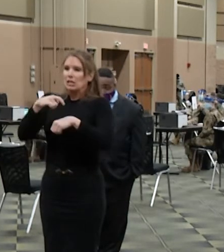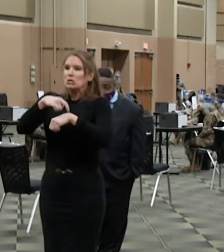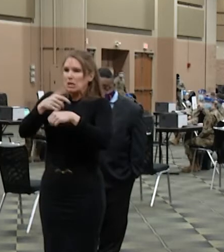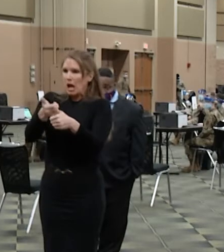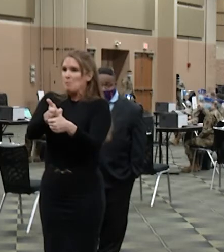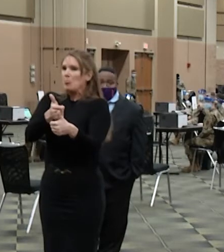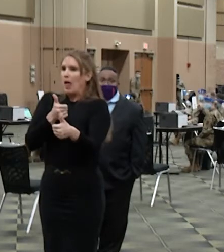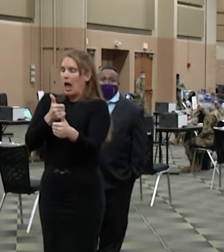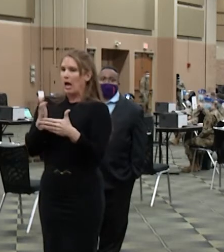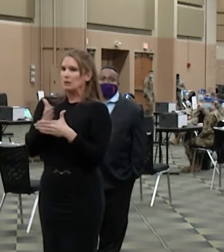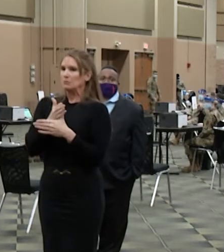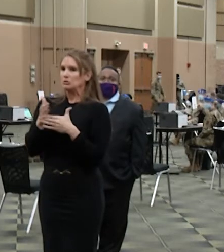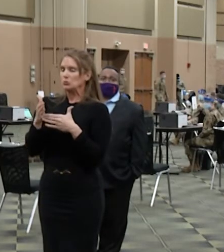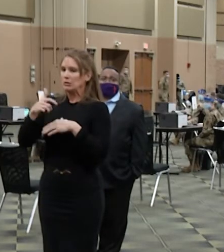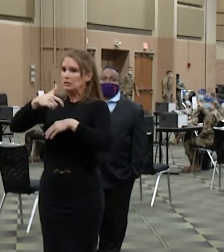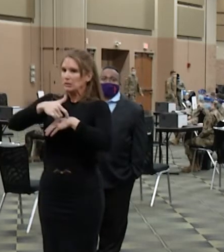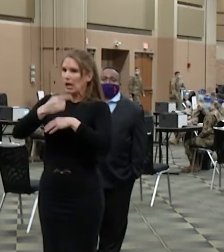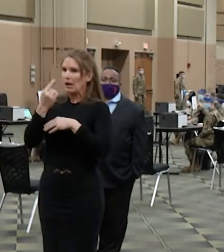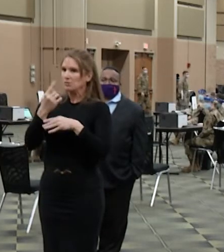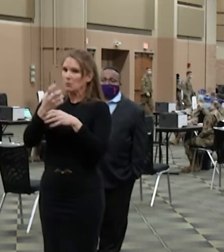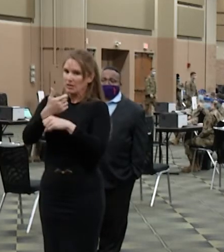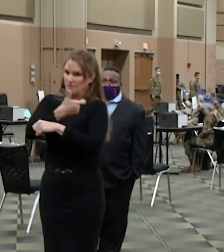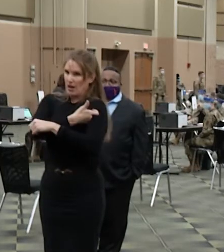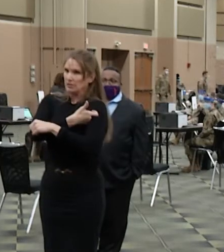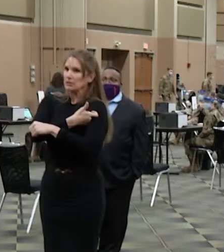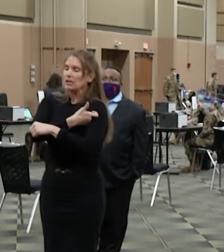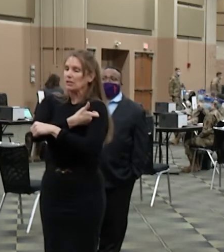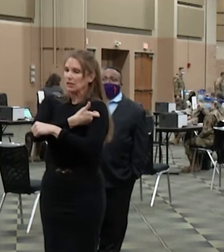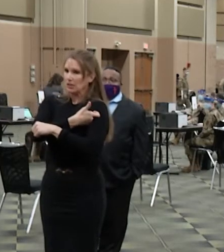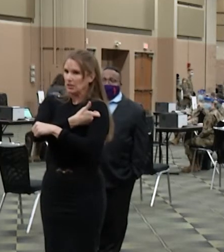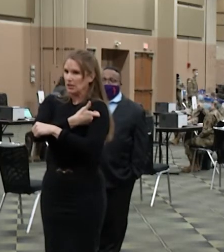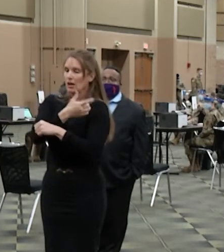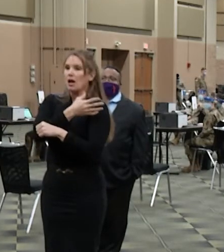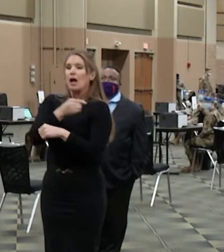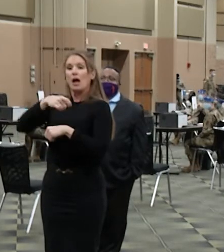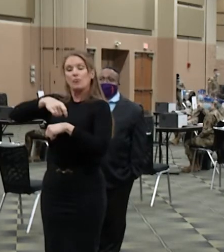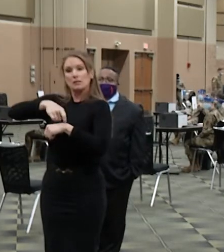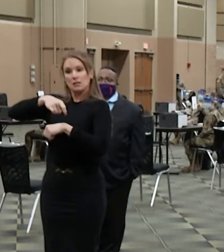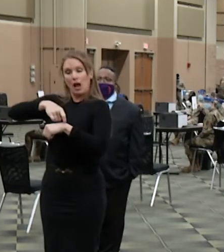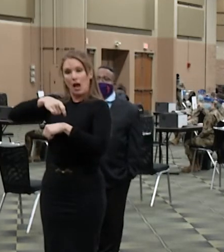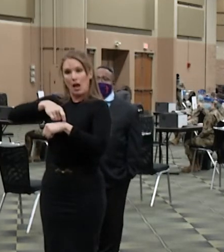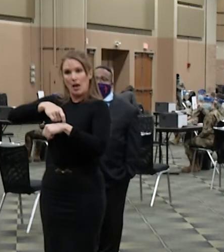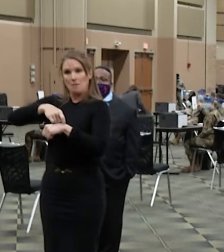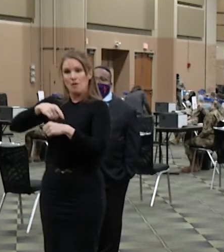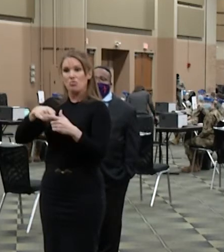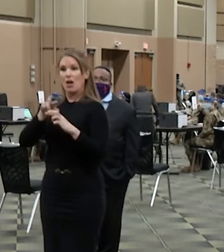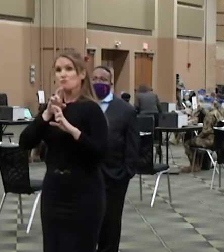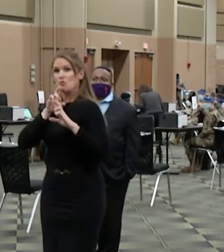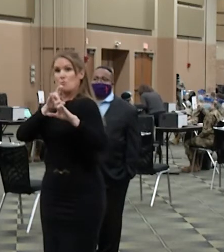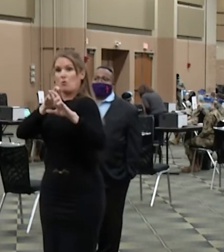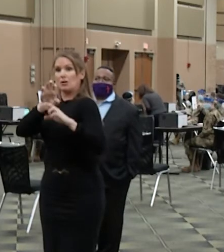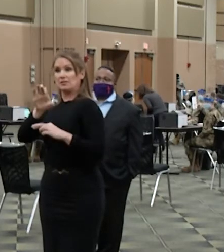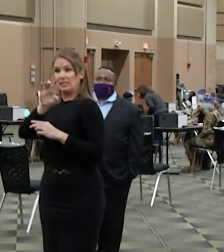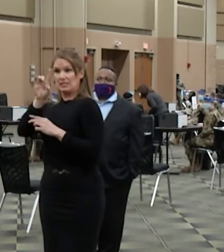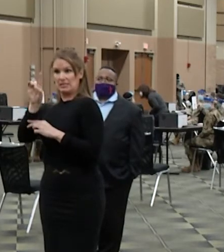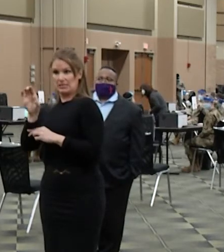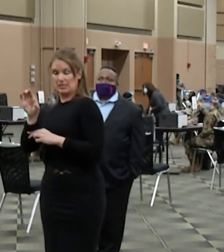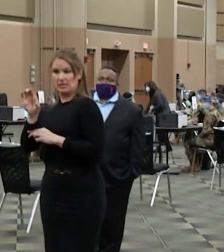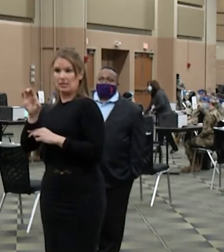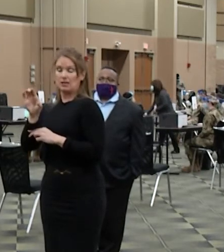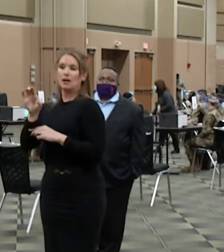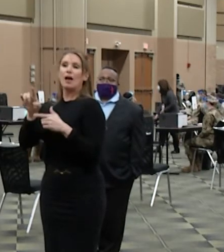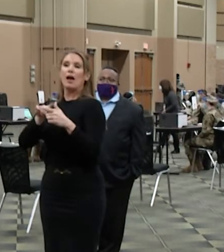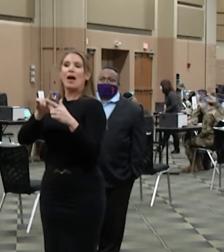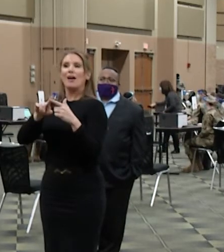lag between the time that someone gets vaccinated and the time that that gets reported to the CDC, which is